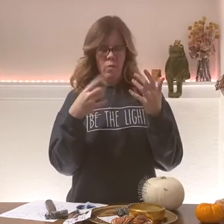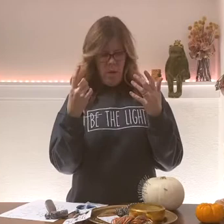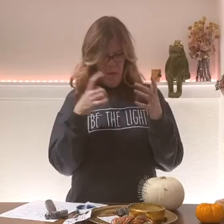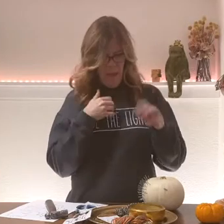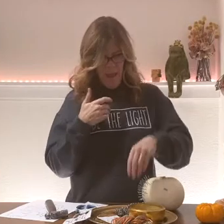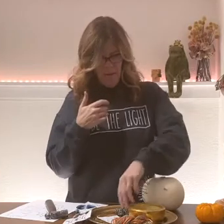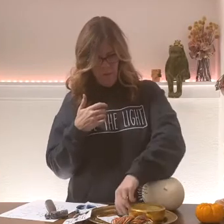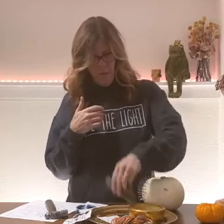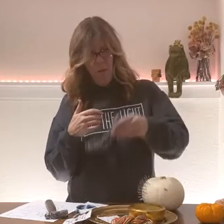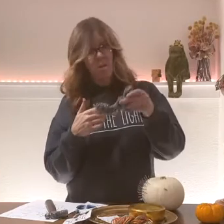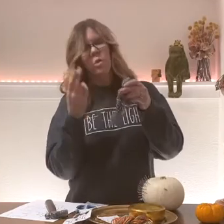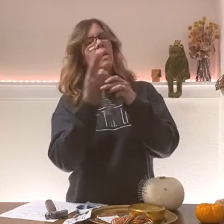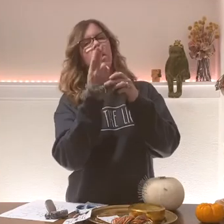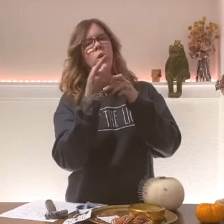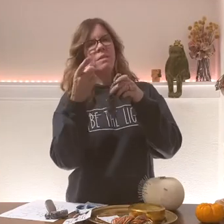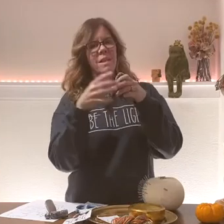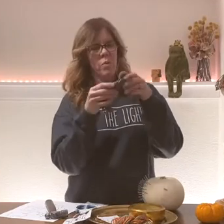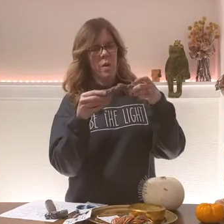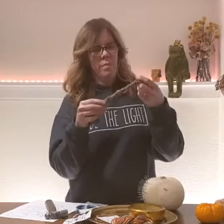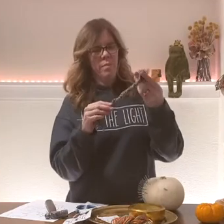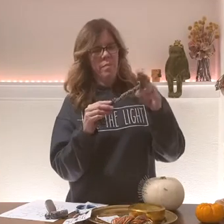that I have. So we're going to use this one.